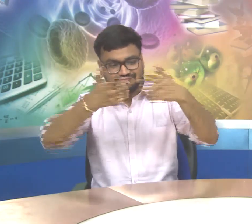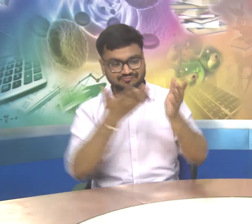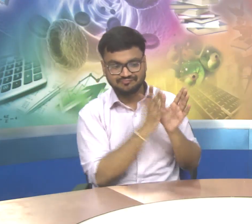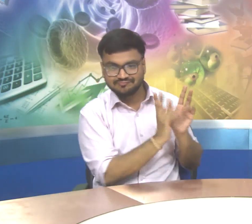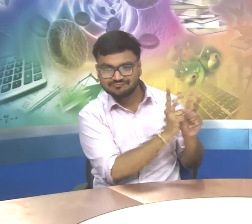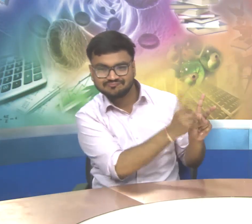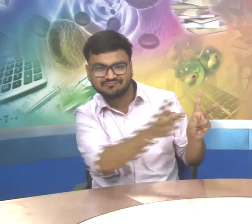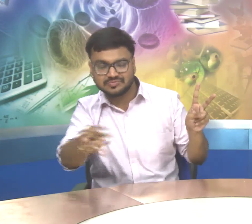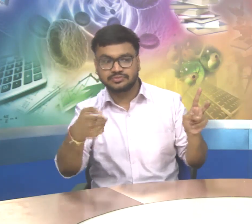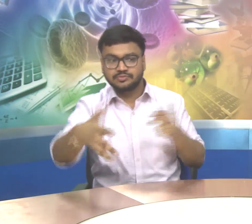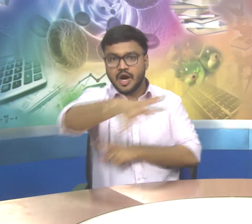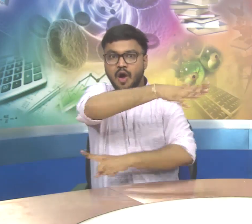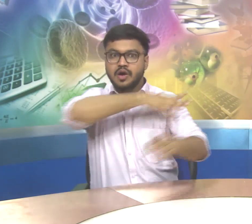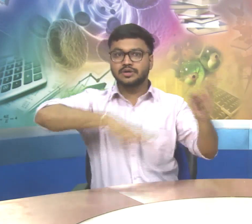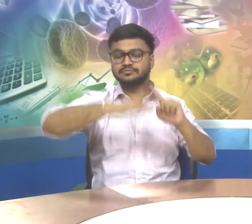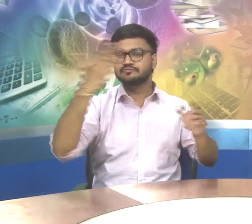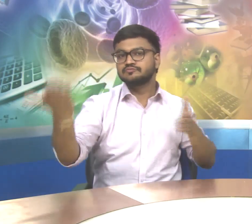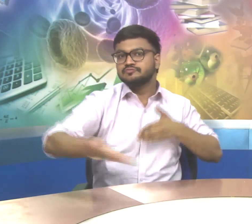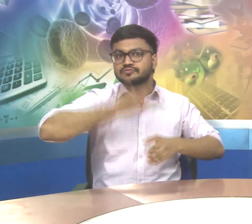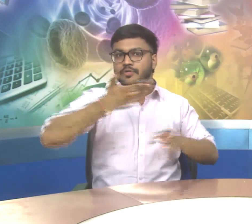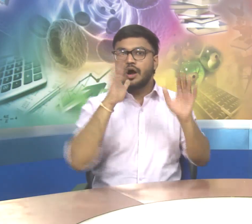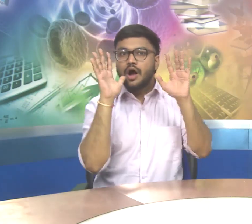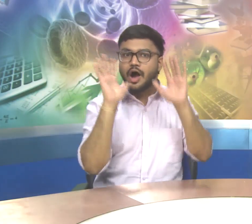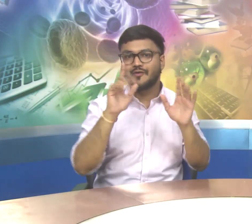damage or destruction of the environment.